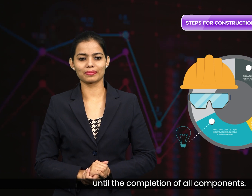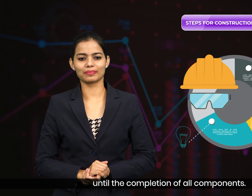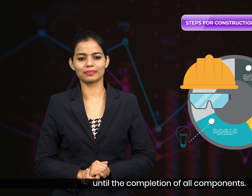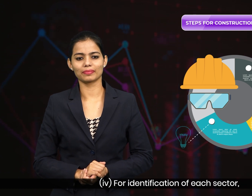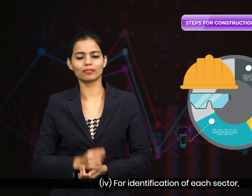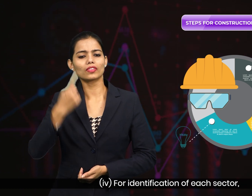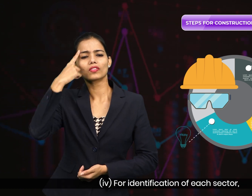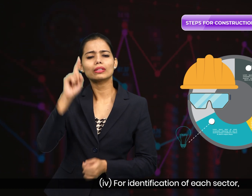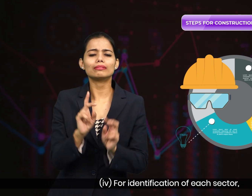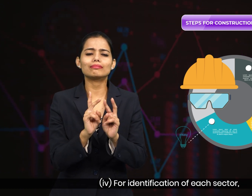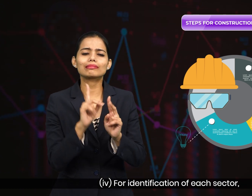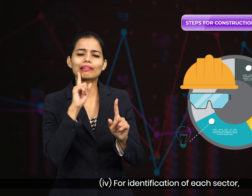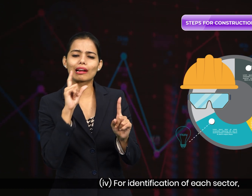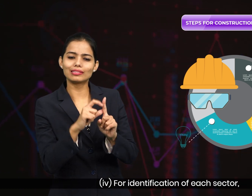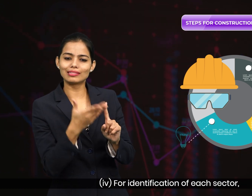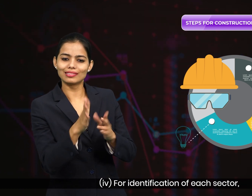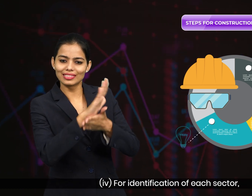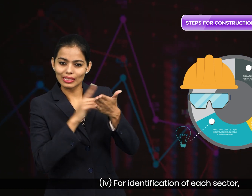components. For identification of